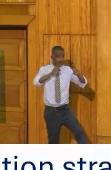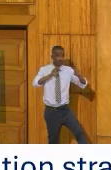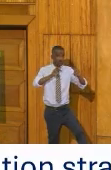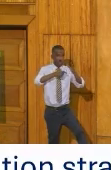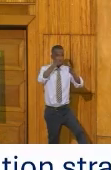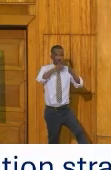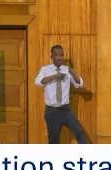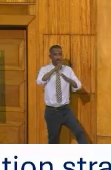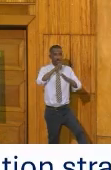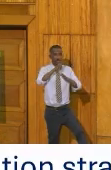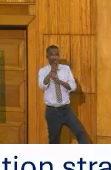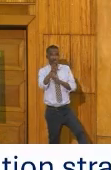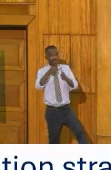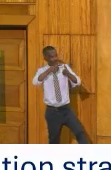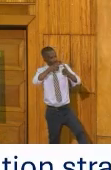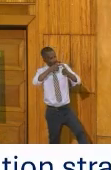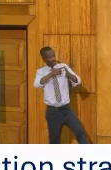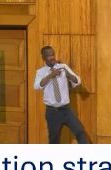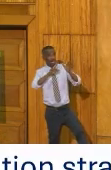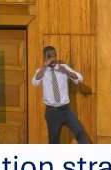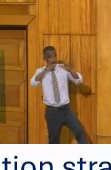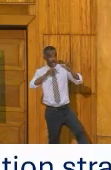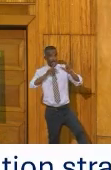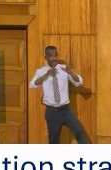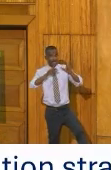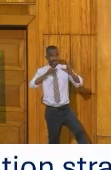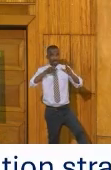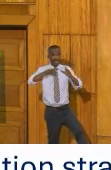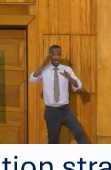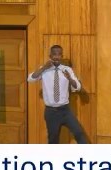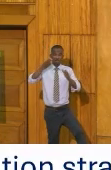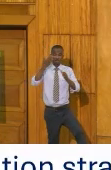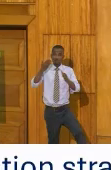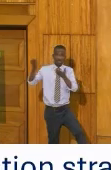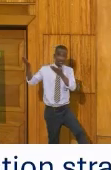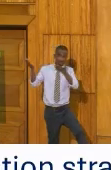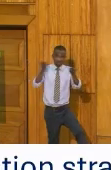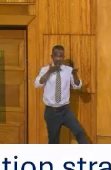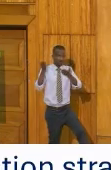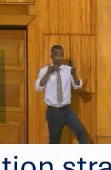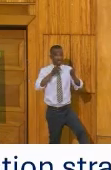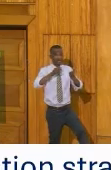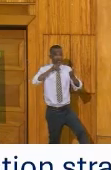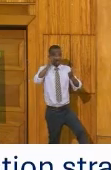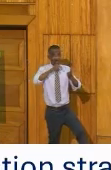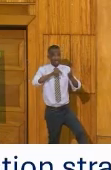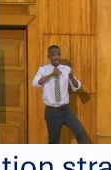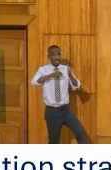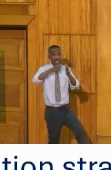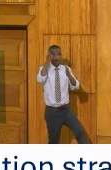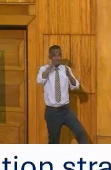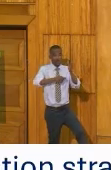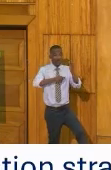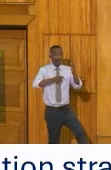HIV testing being from high expense of supplies, there's the need for cost